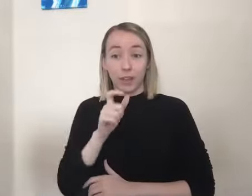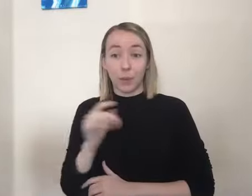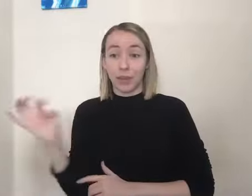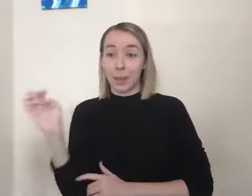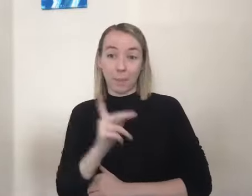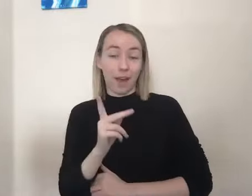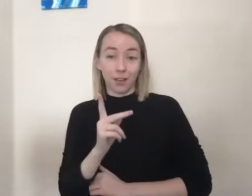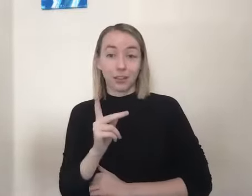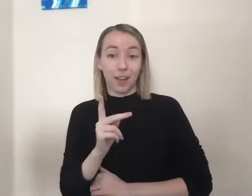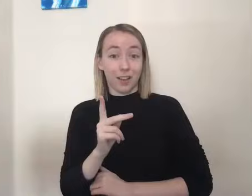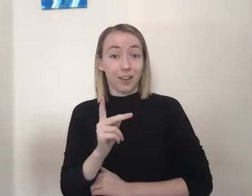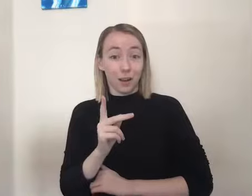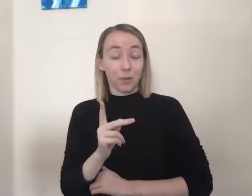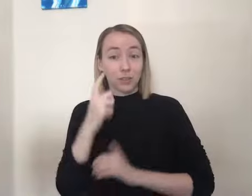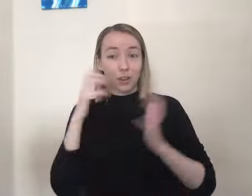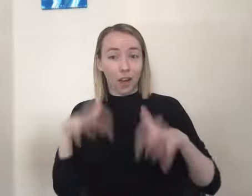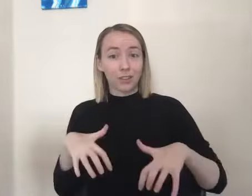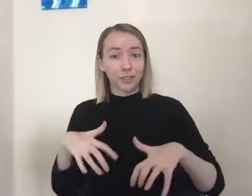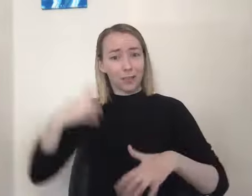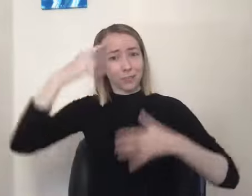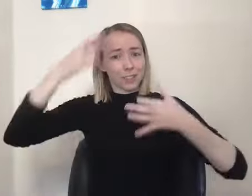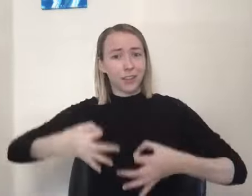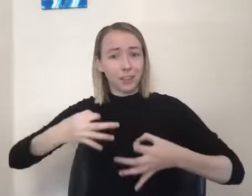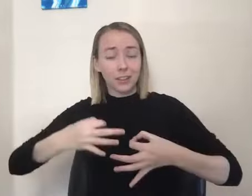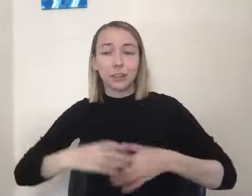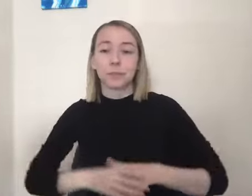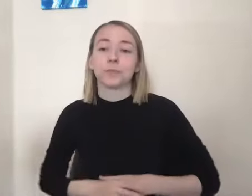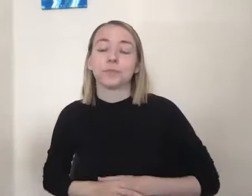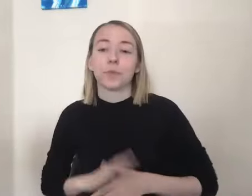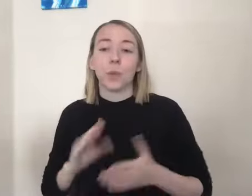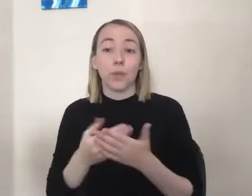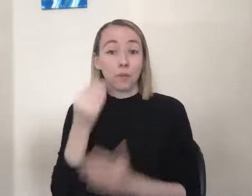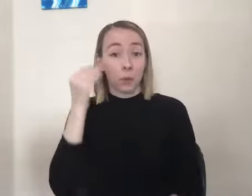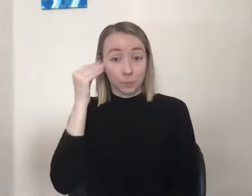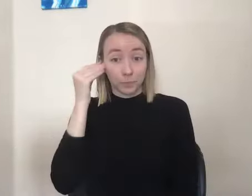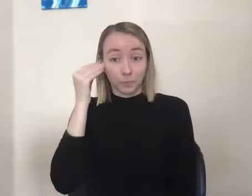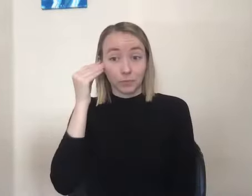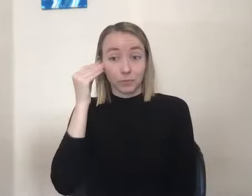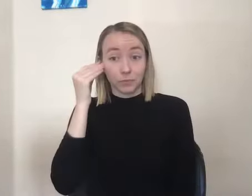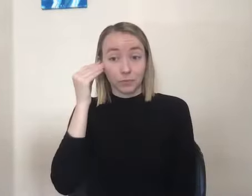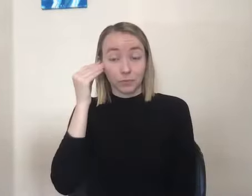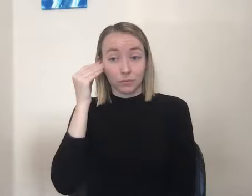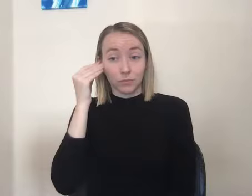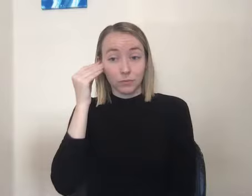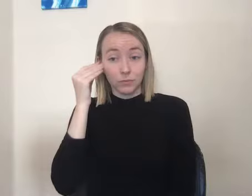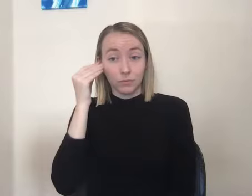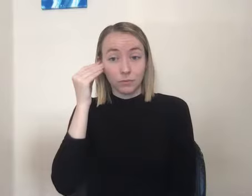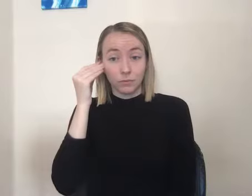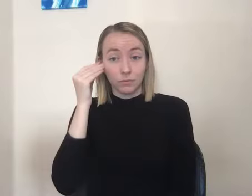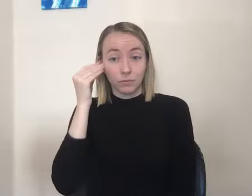had in my life, because he was sober and he stayed sober, because I was watching him like a hawk. Any signs of him drinking, and when we came